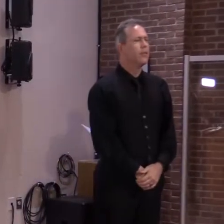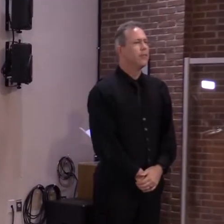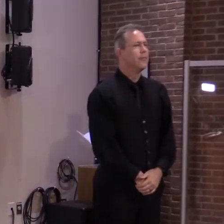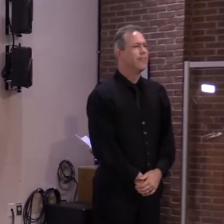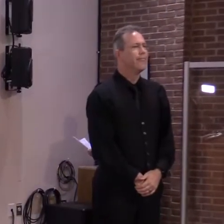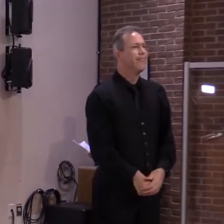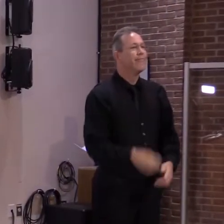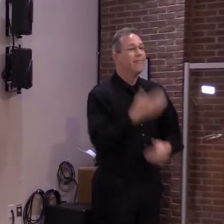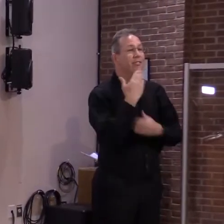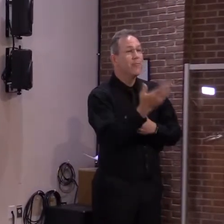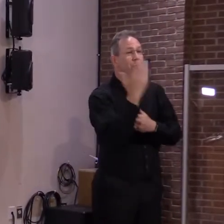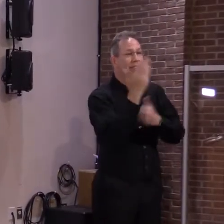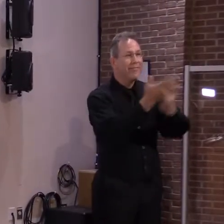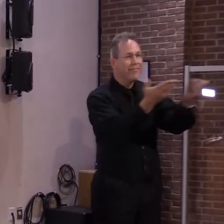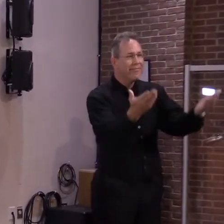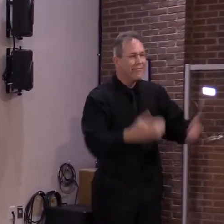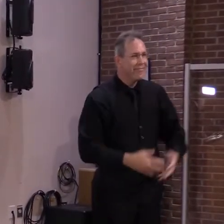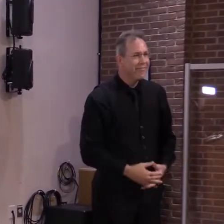Good morning, everyone.